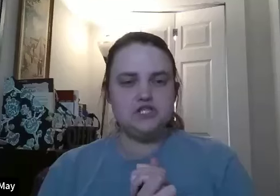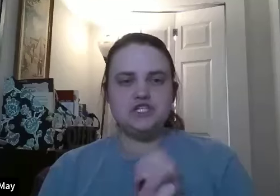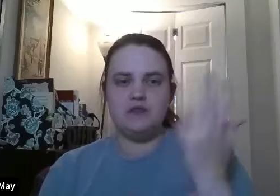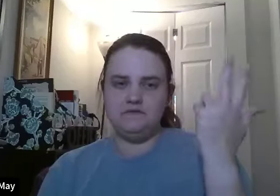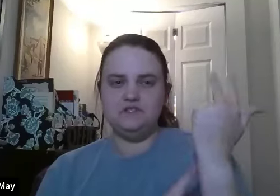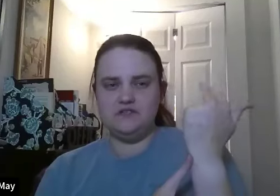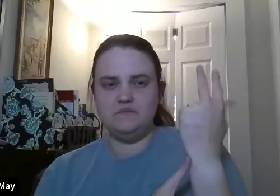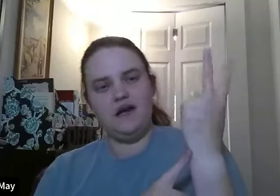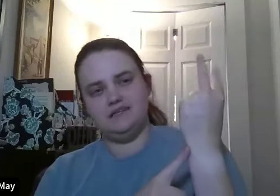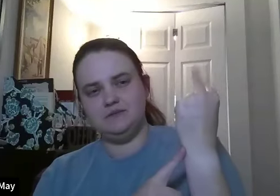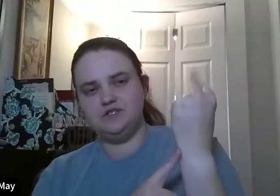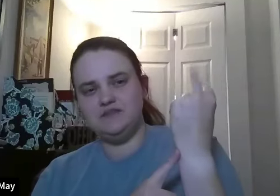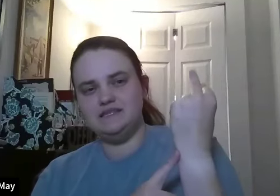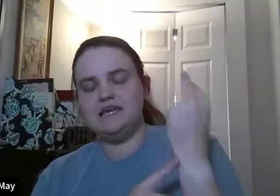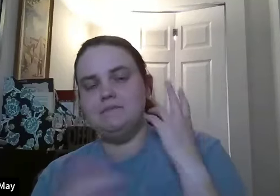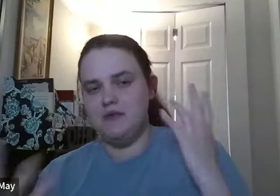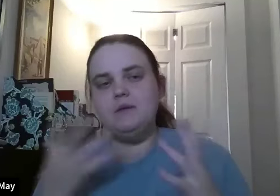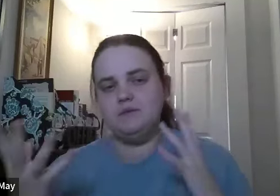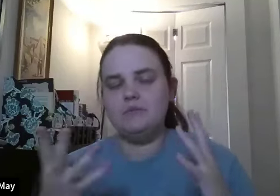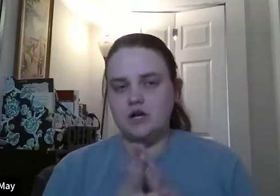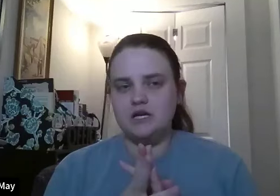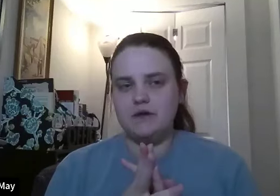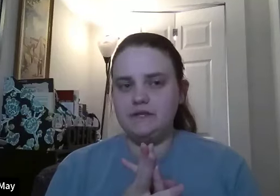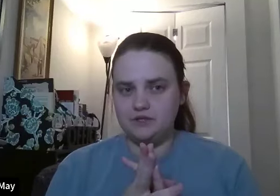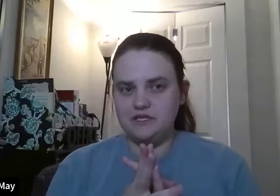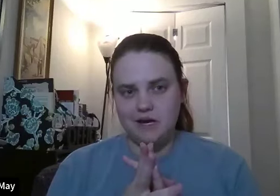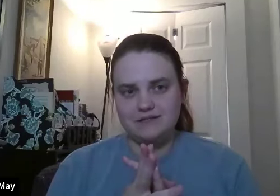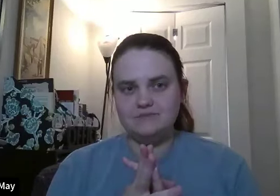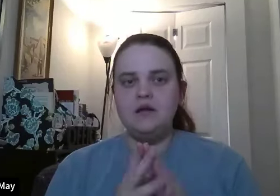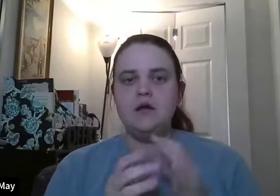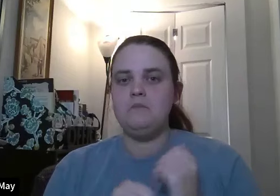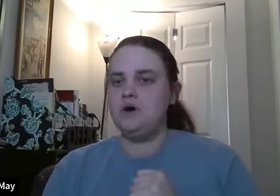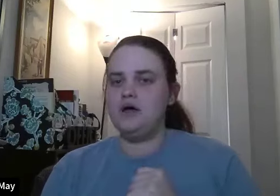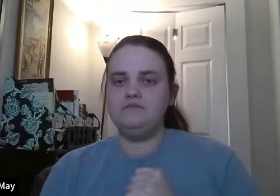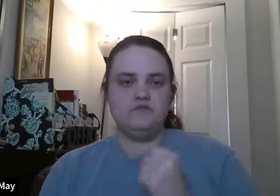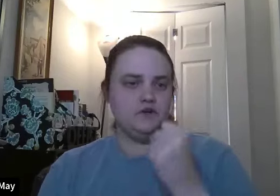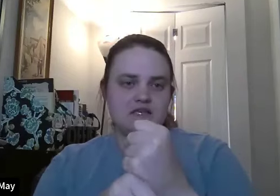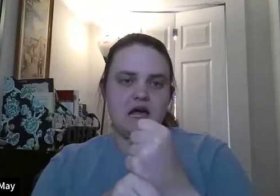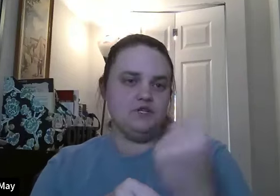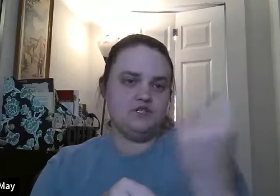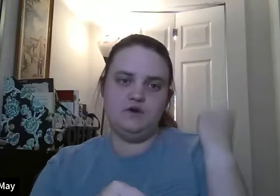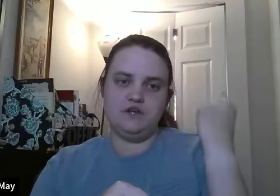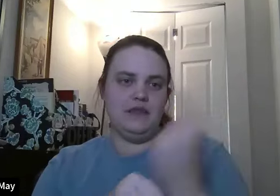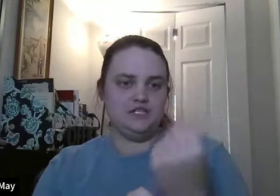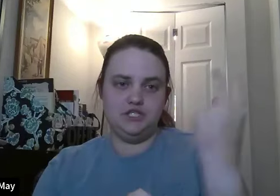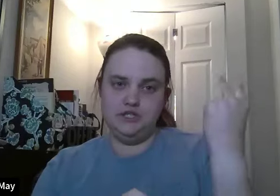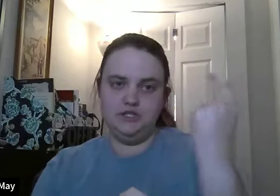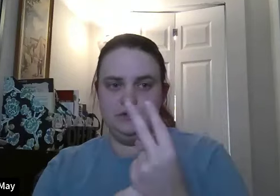Just know that if you see something kind of similar to this, they may be probably talking about the years in the past. But for you guys, I would just focus on last year, 2